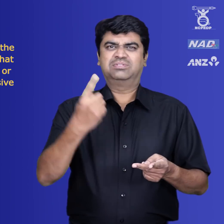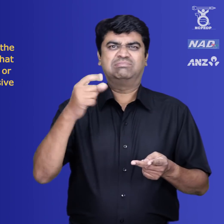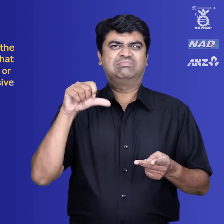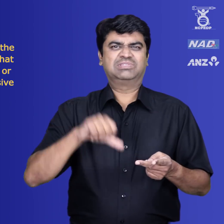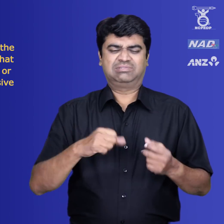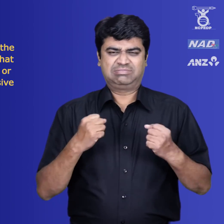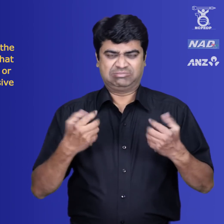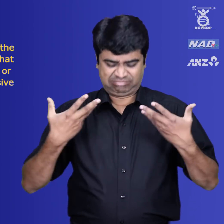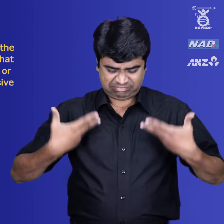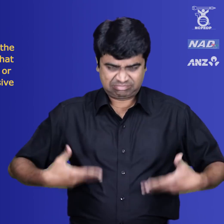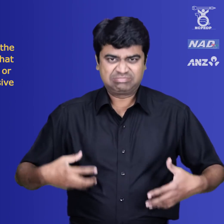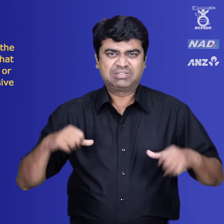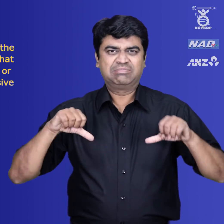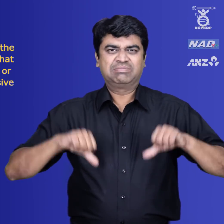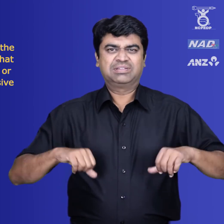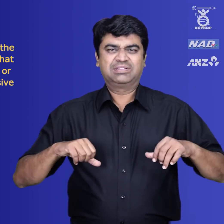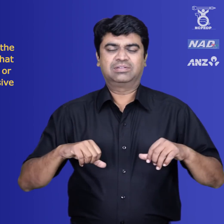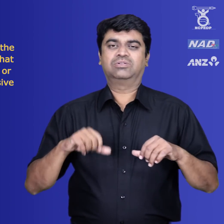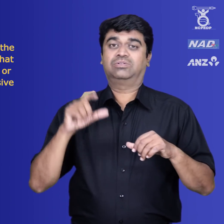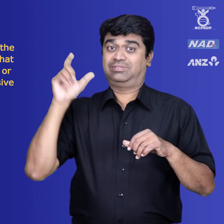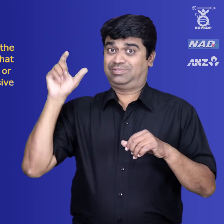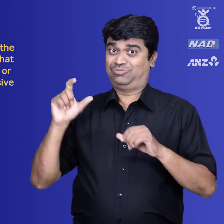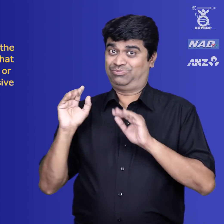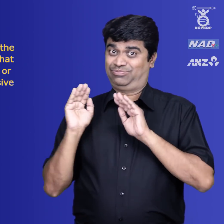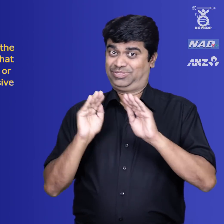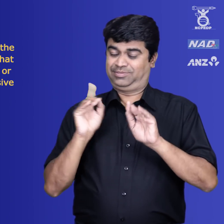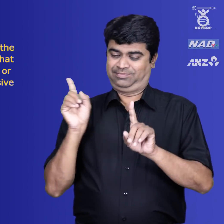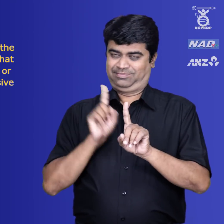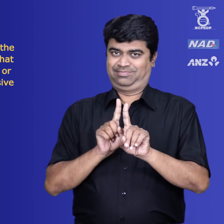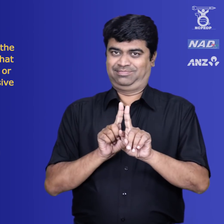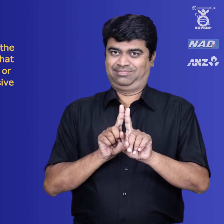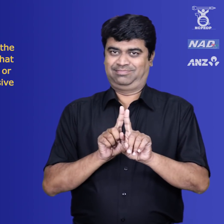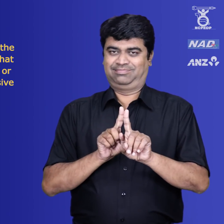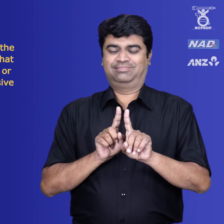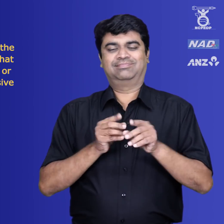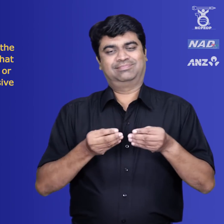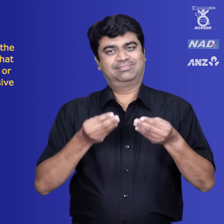with disabilities having high support needs.